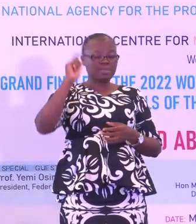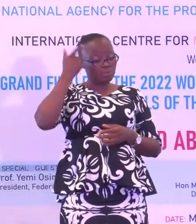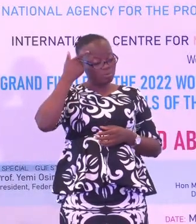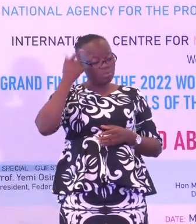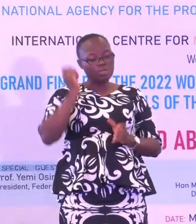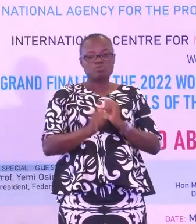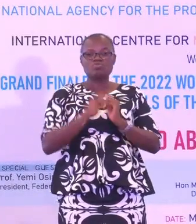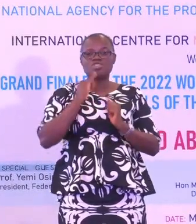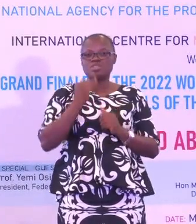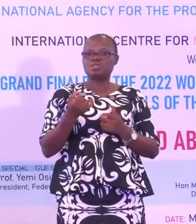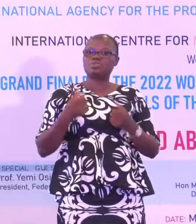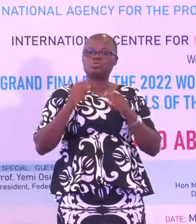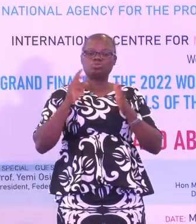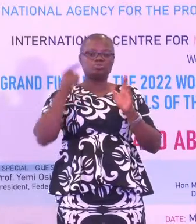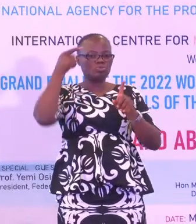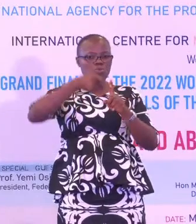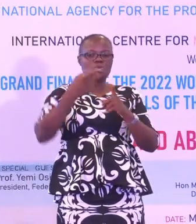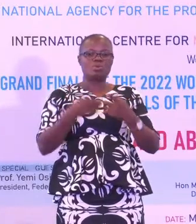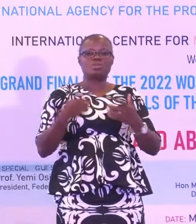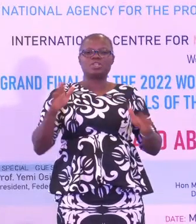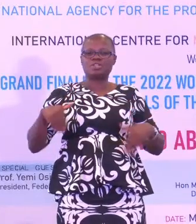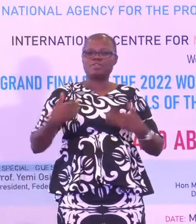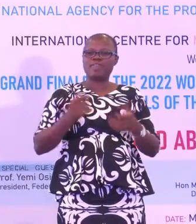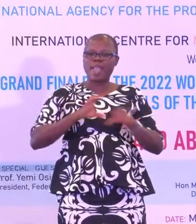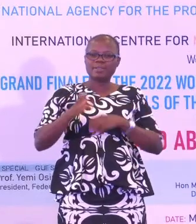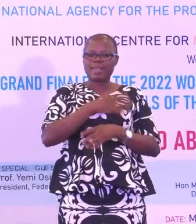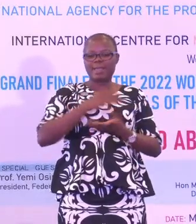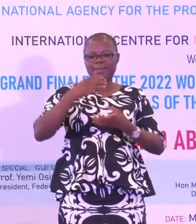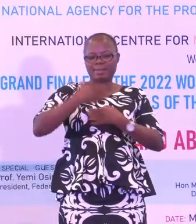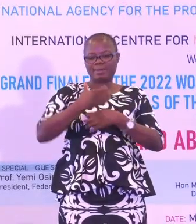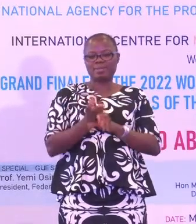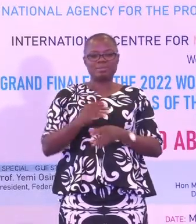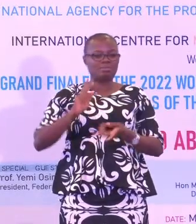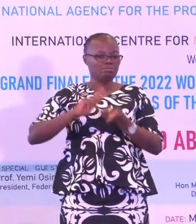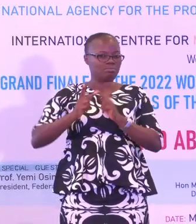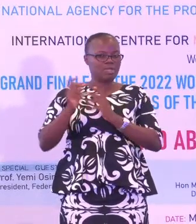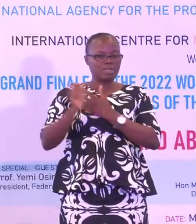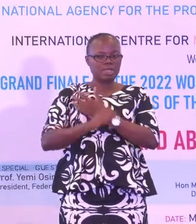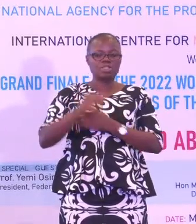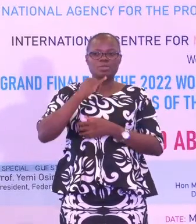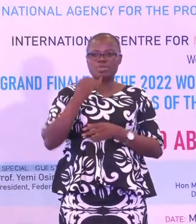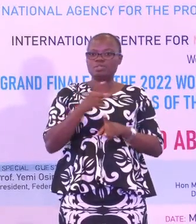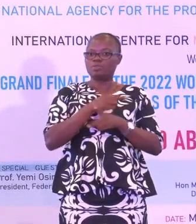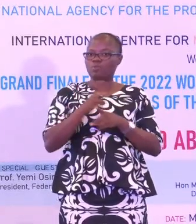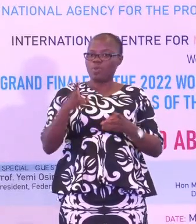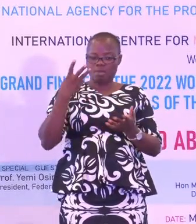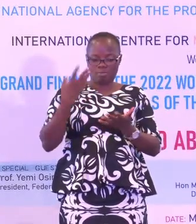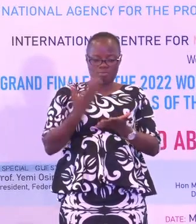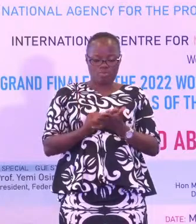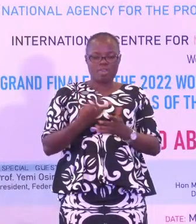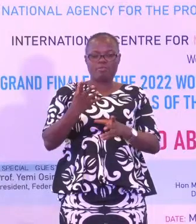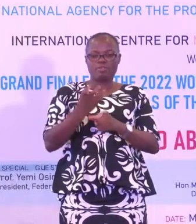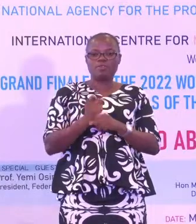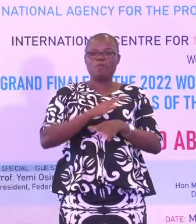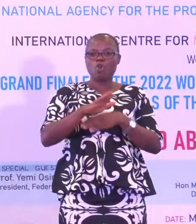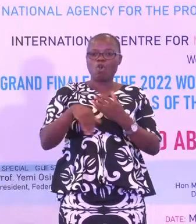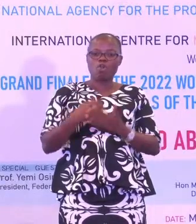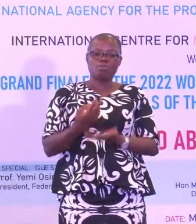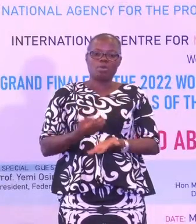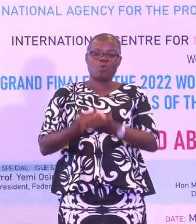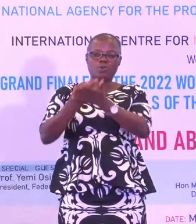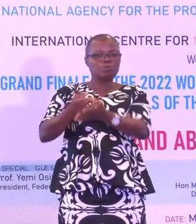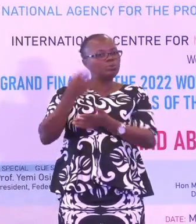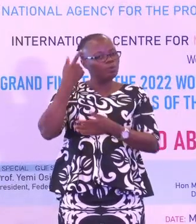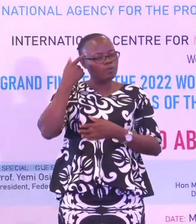geared towards stimulating actions and creating partnerships, is very well received. All recommendations for